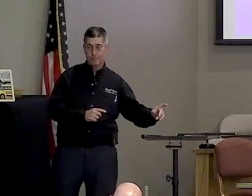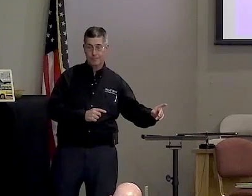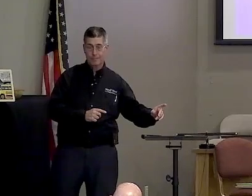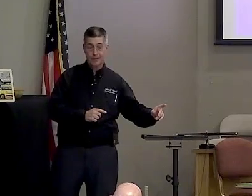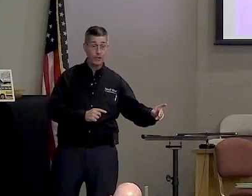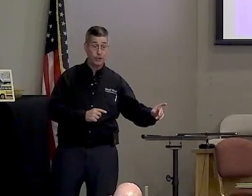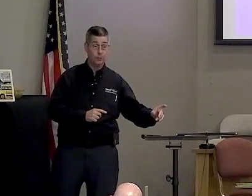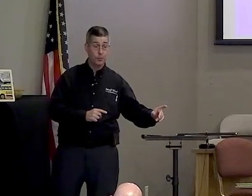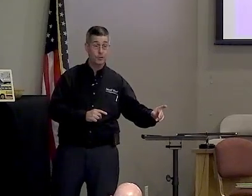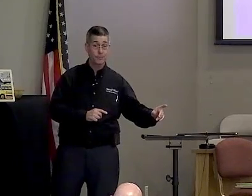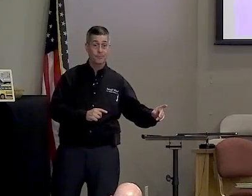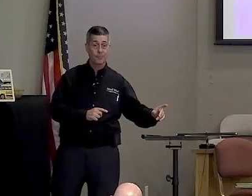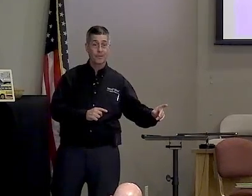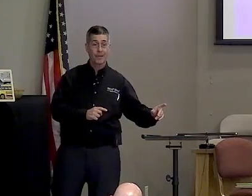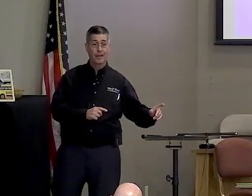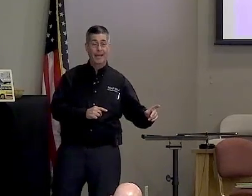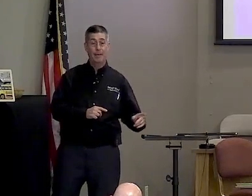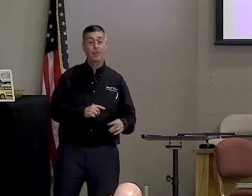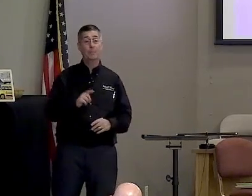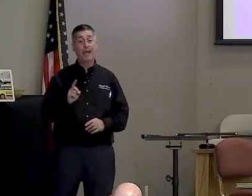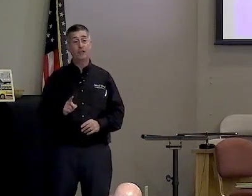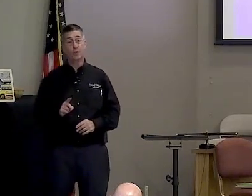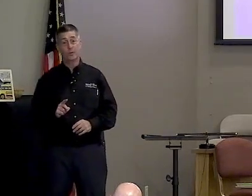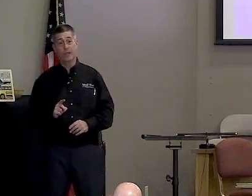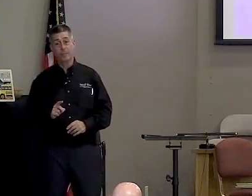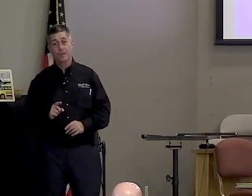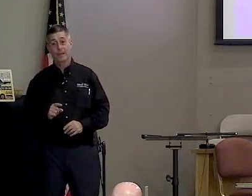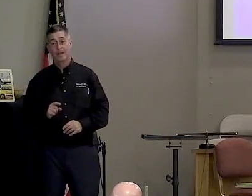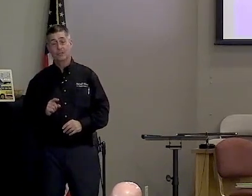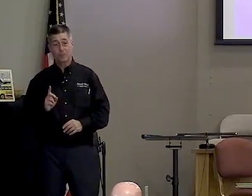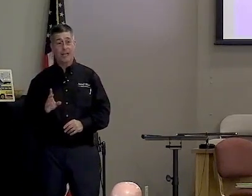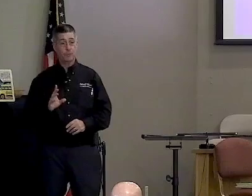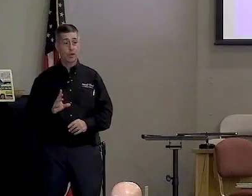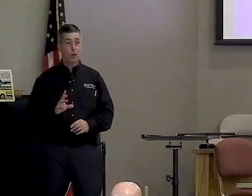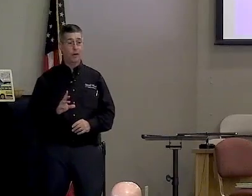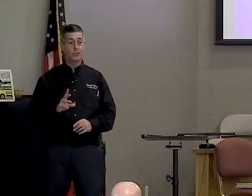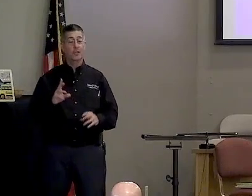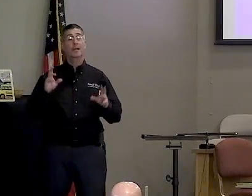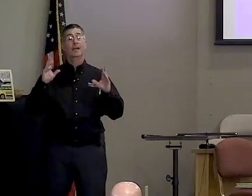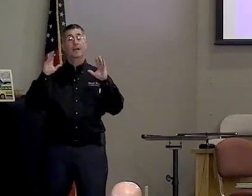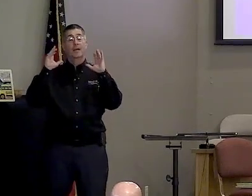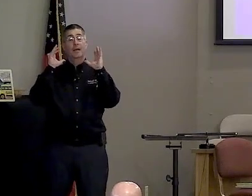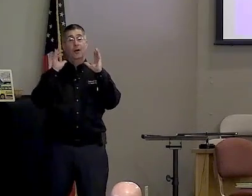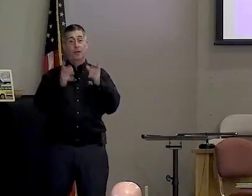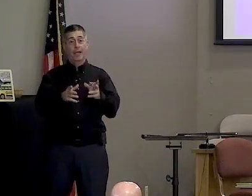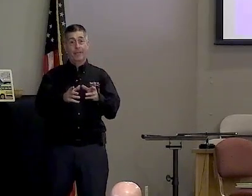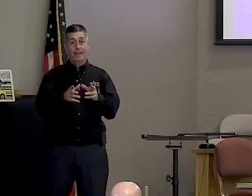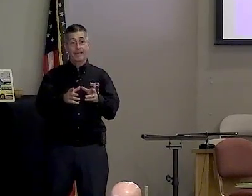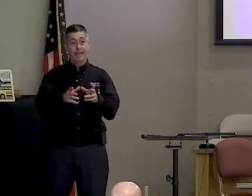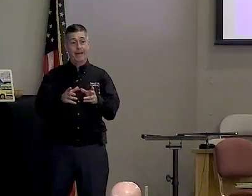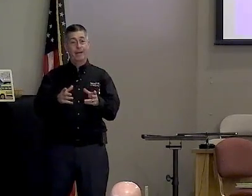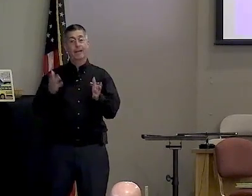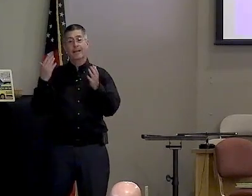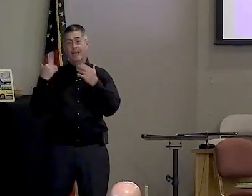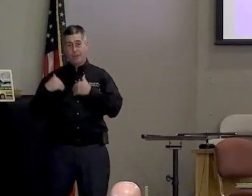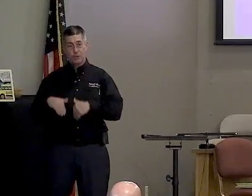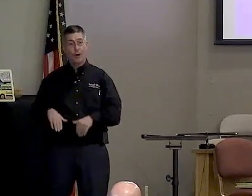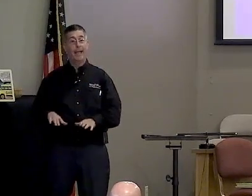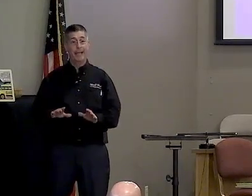That's huge. And being patient with them sometimes requires, okay, they didn't get it, let me try again.